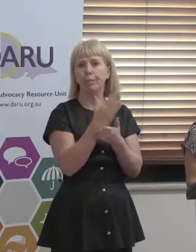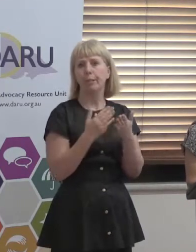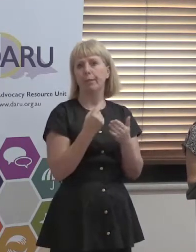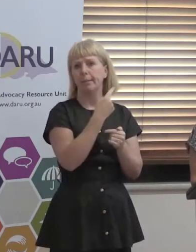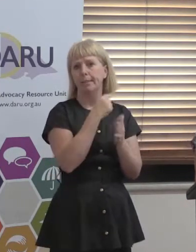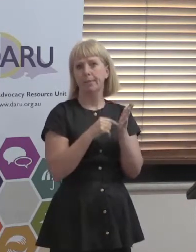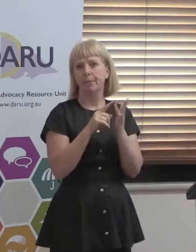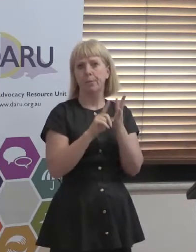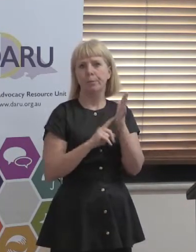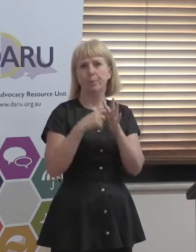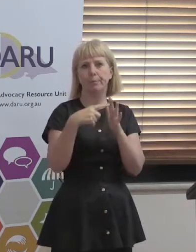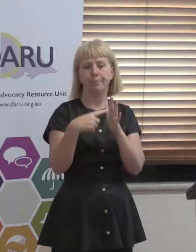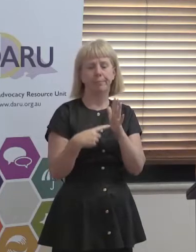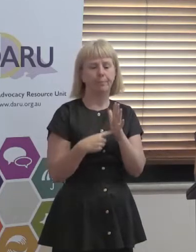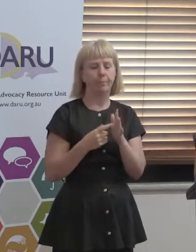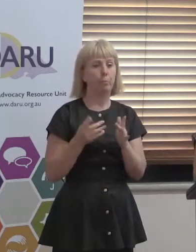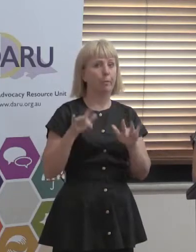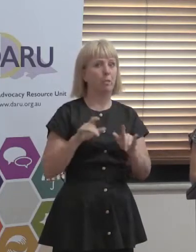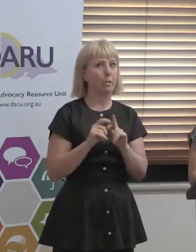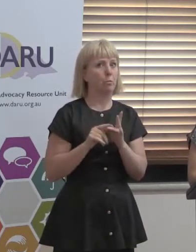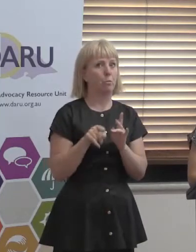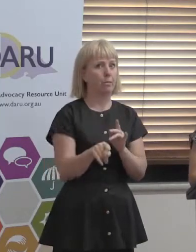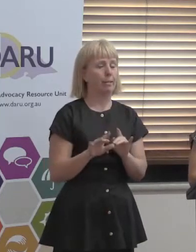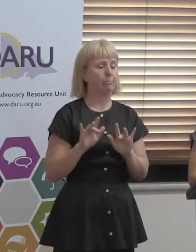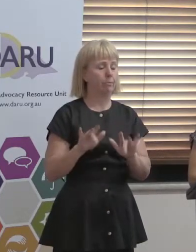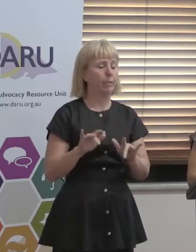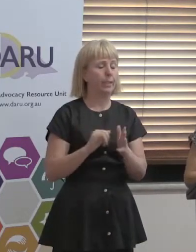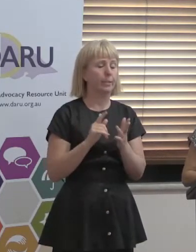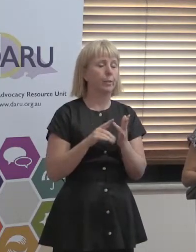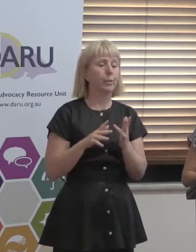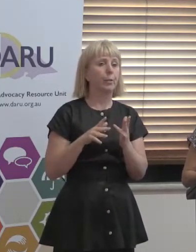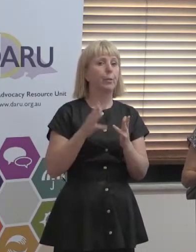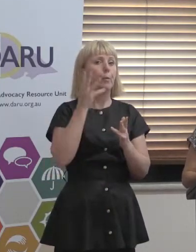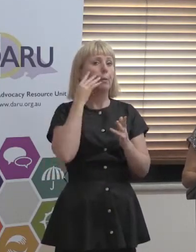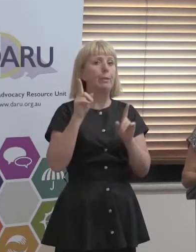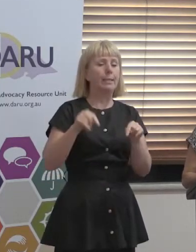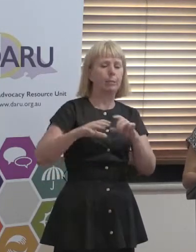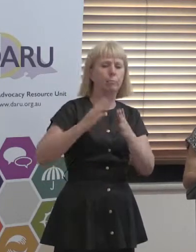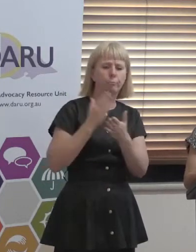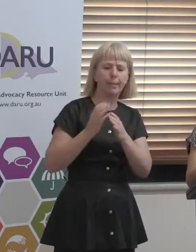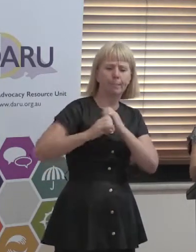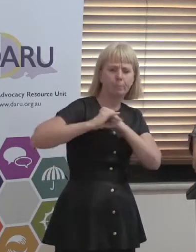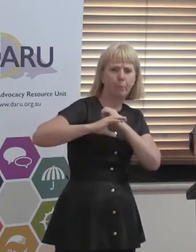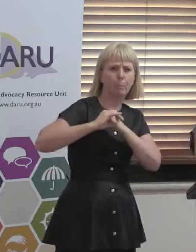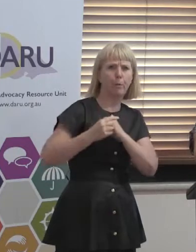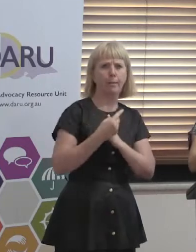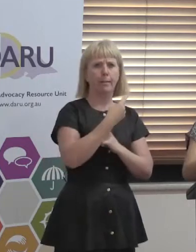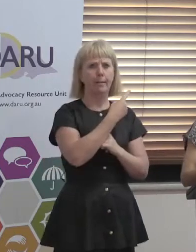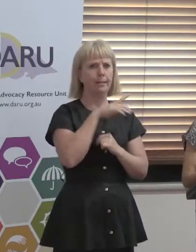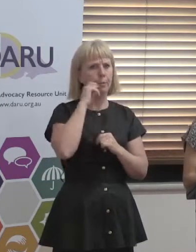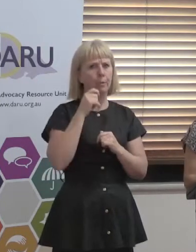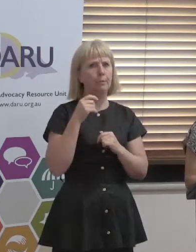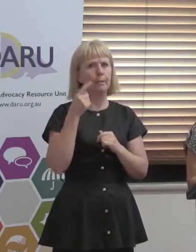haven't done at all, and really promoting it elsewhere.